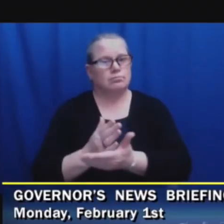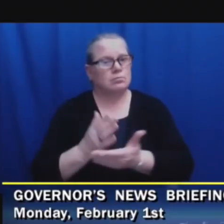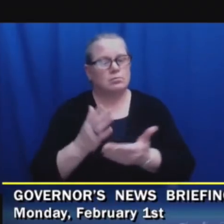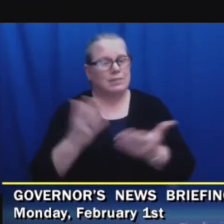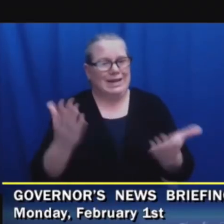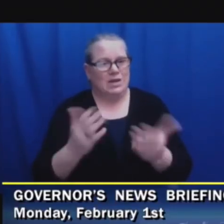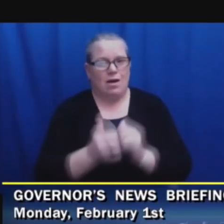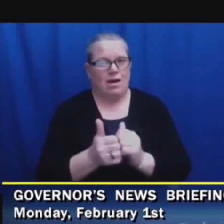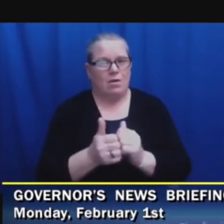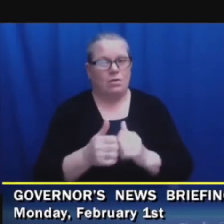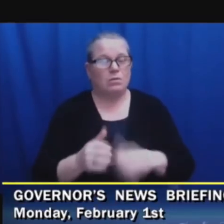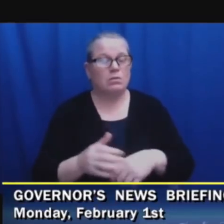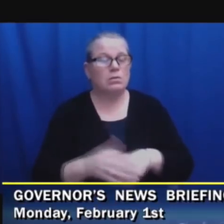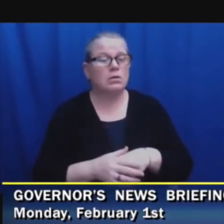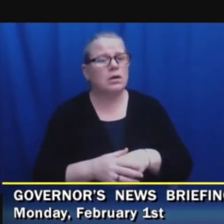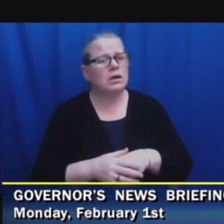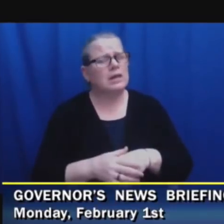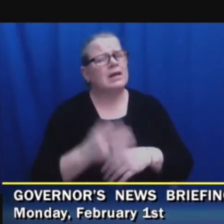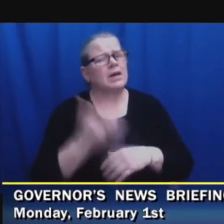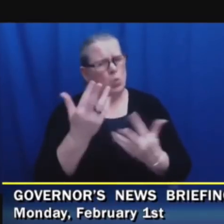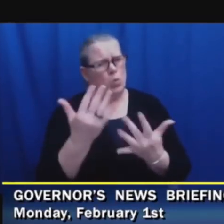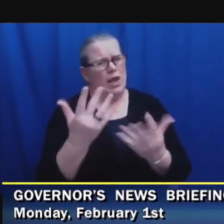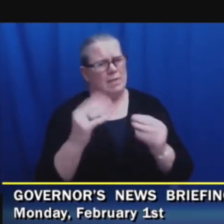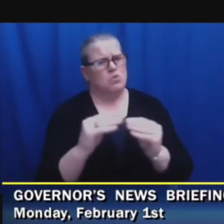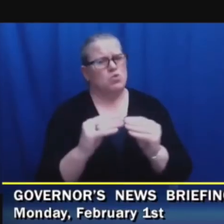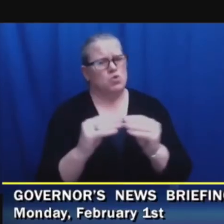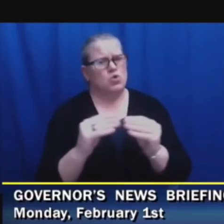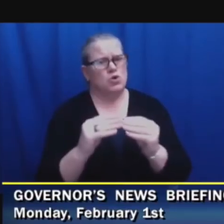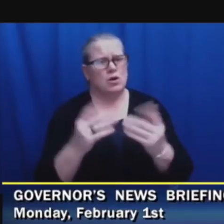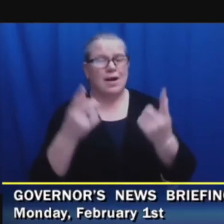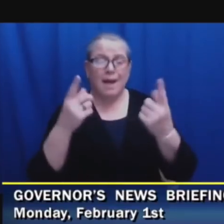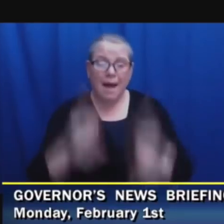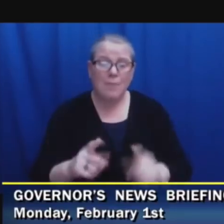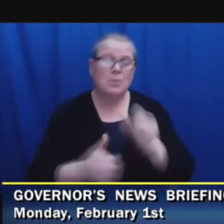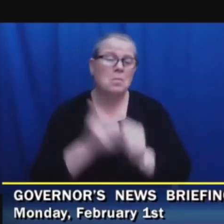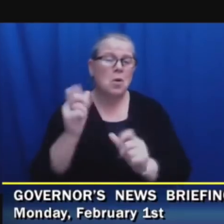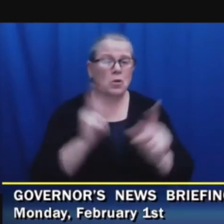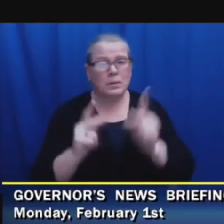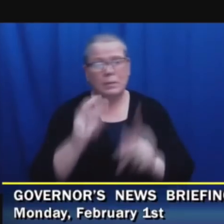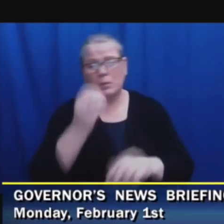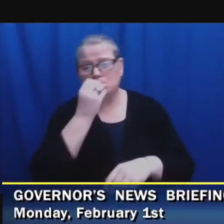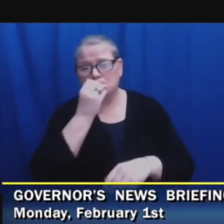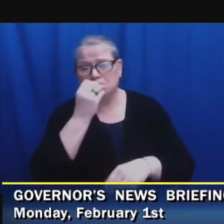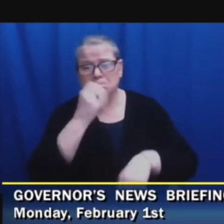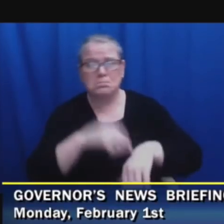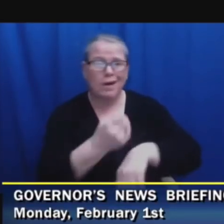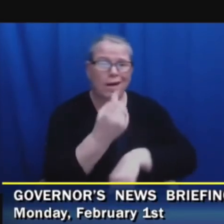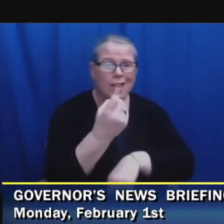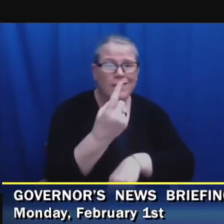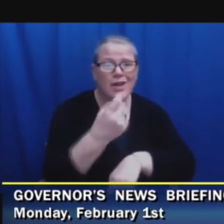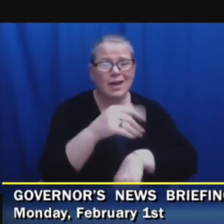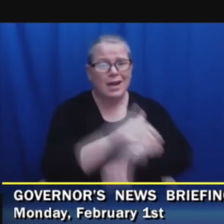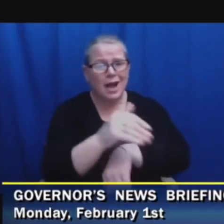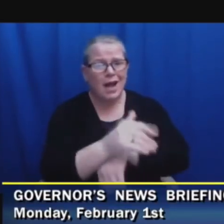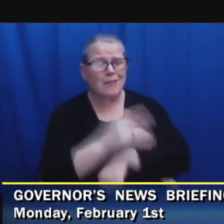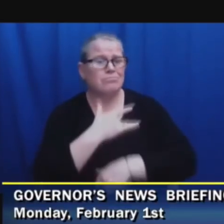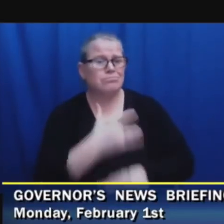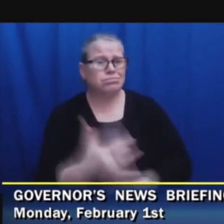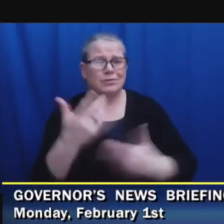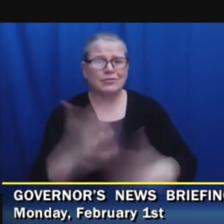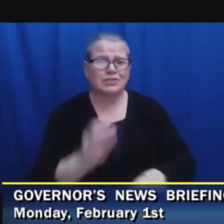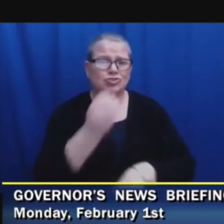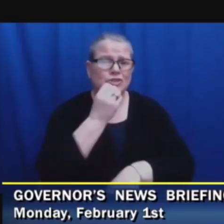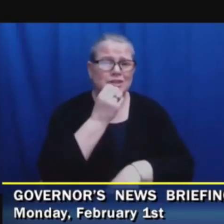by 11 o'clock at night. I don't know what happens between 11 and 2 in the morning. I hope it stays a restaurant, but you can't always enforce